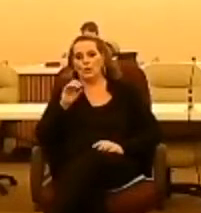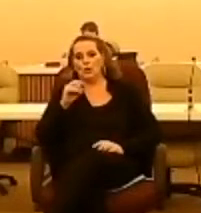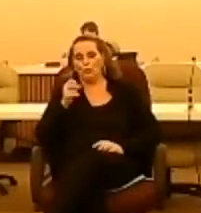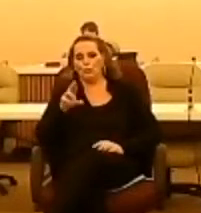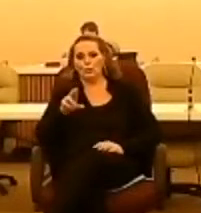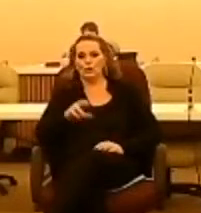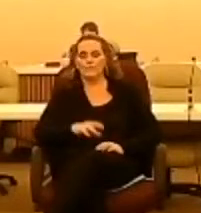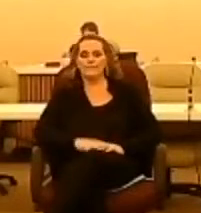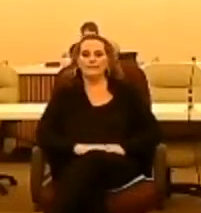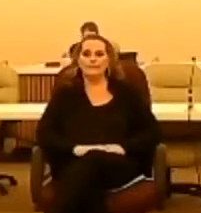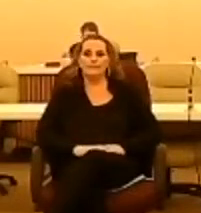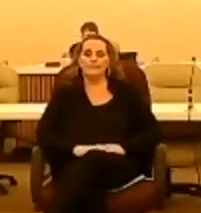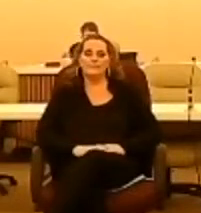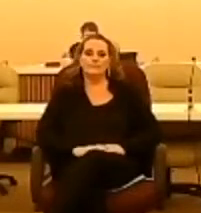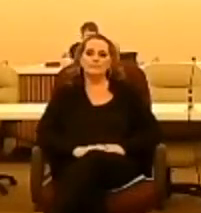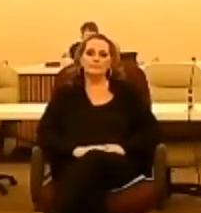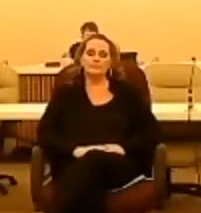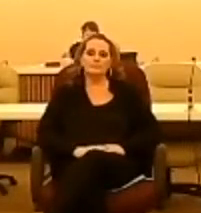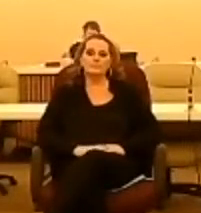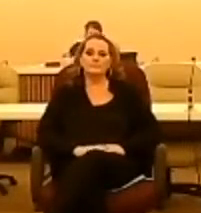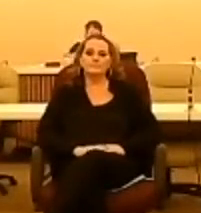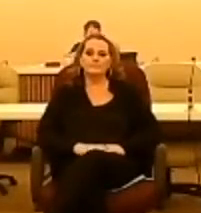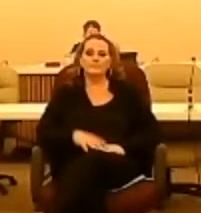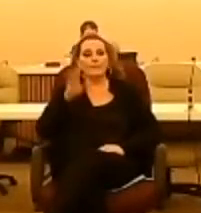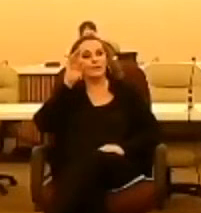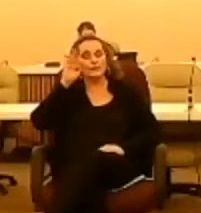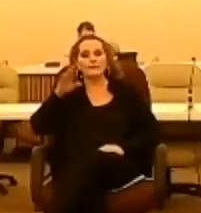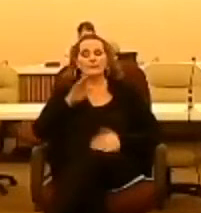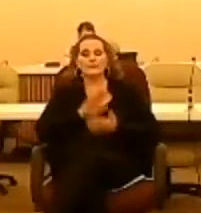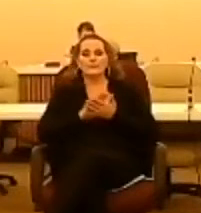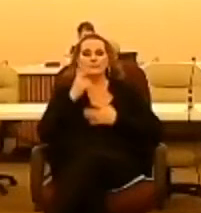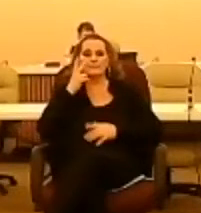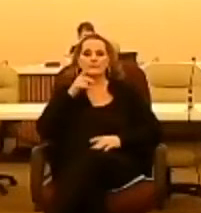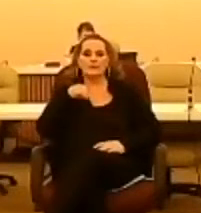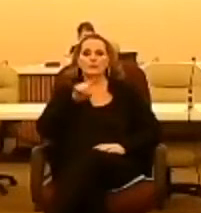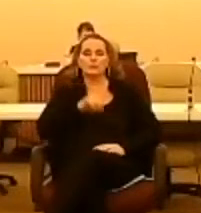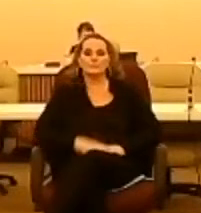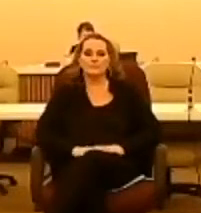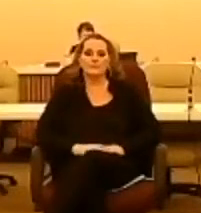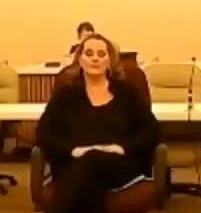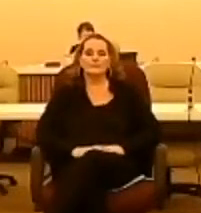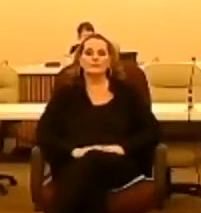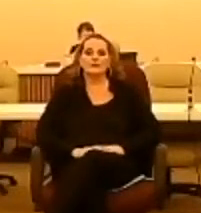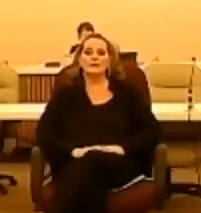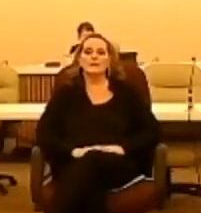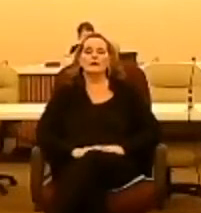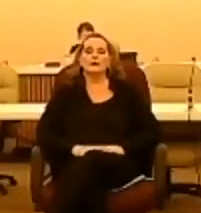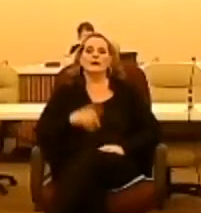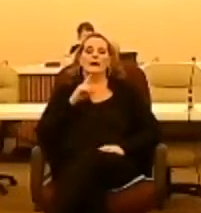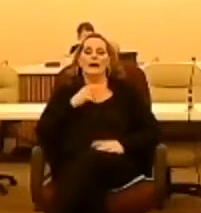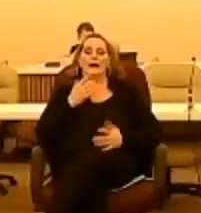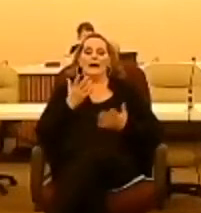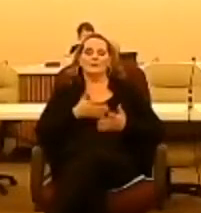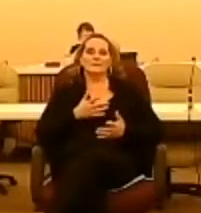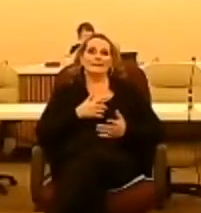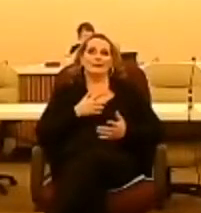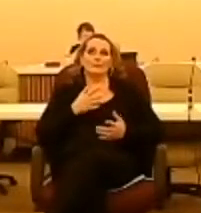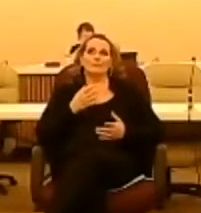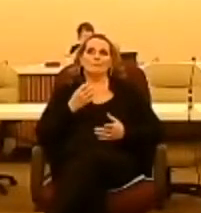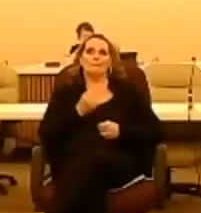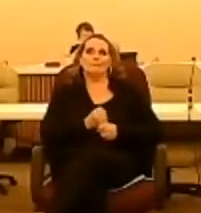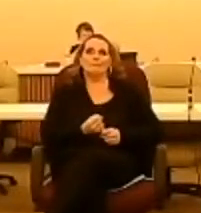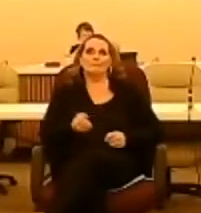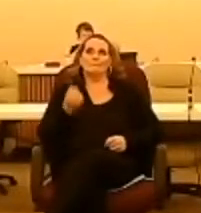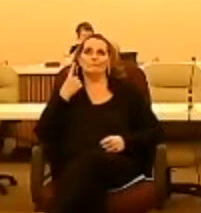Yep. Okay. Good evening. Nice to see you. I'm smiling under here. I was here a year ago. I think this was my